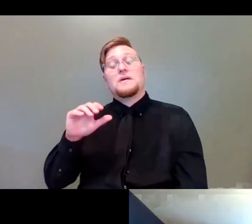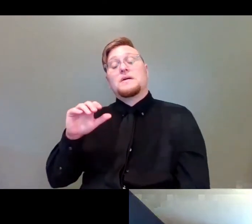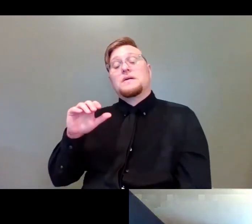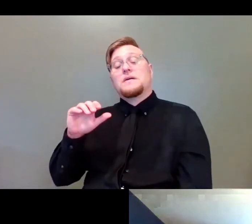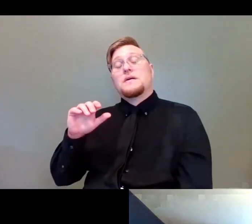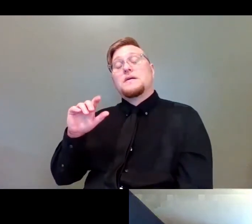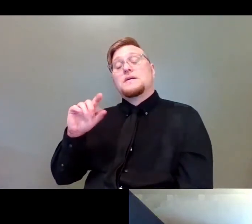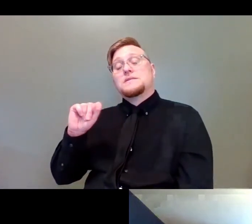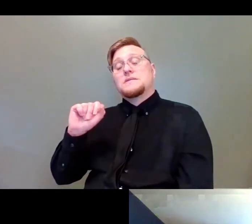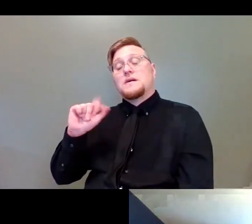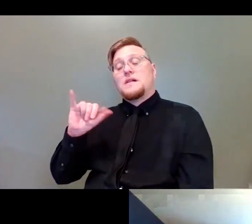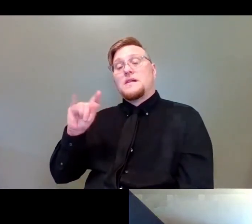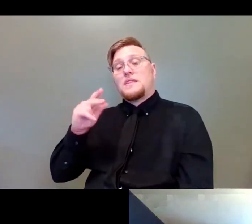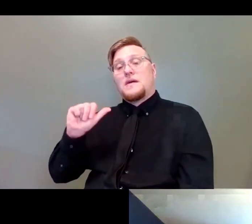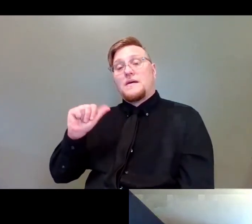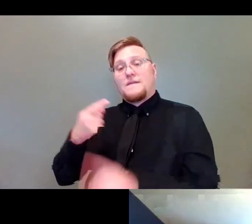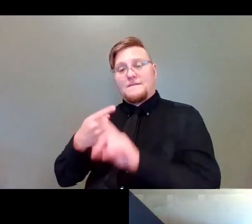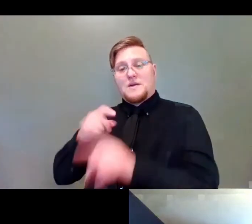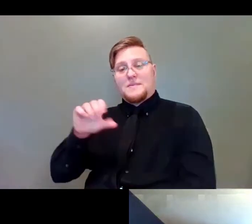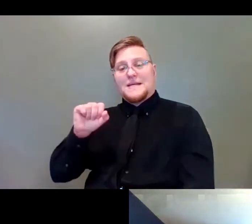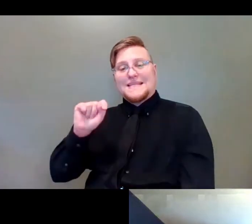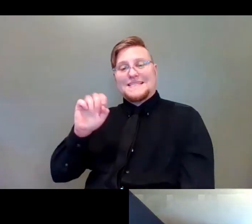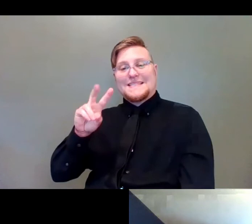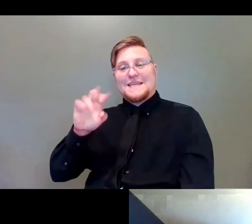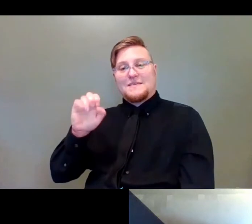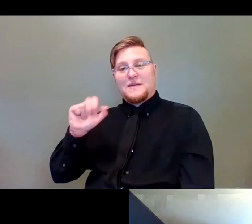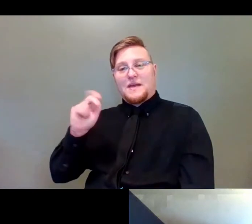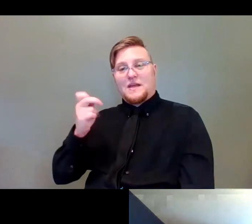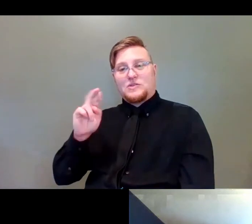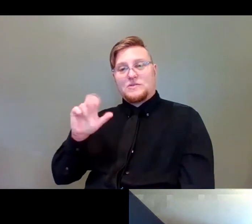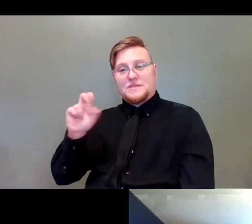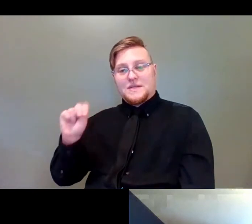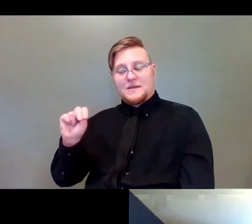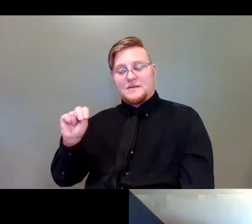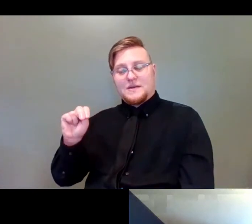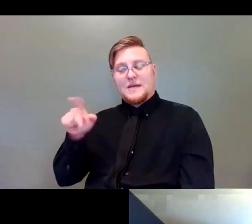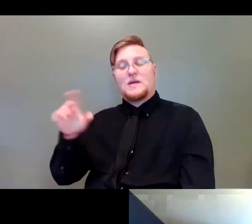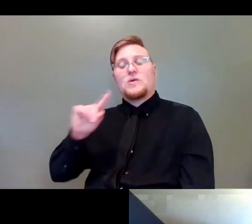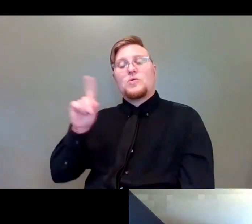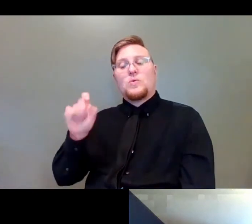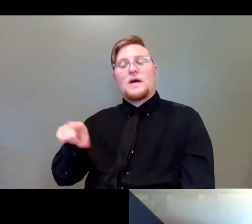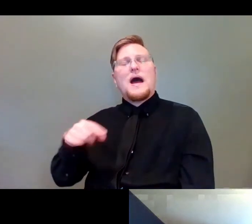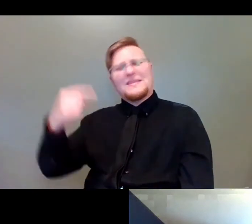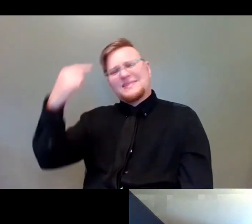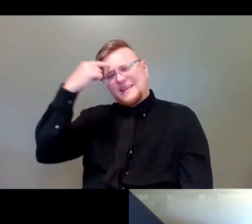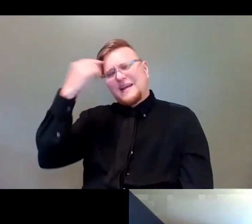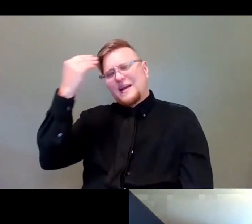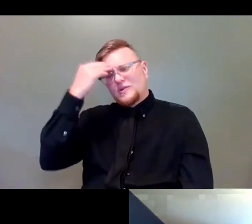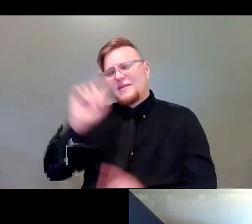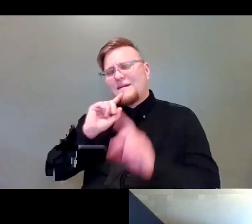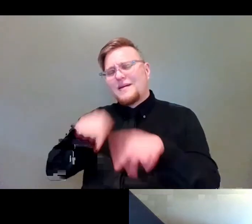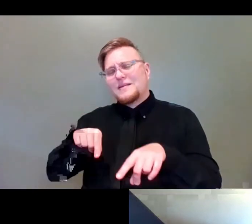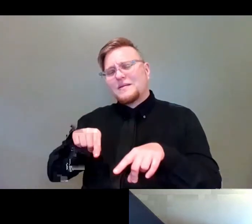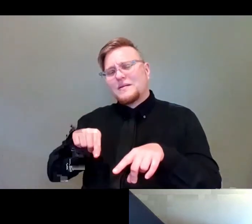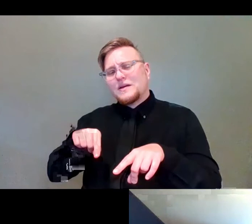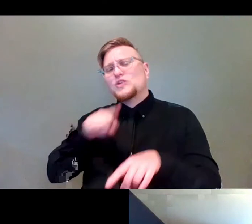says, Susan, I think I know the answer, but you've been discussing your work with Women with the Wild. However, does your organization work with men